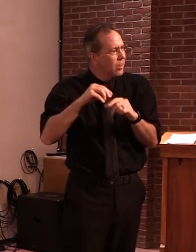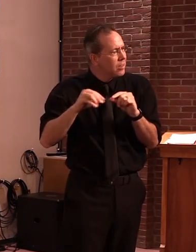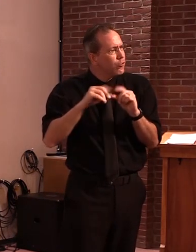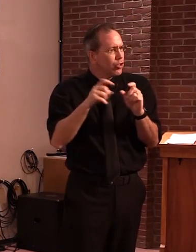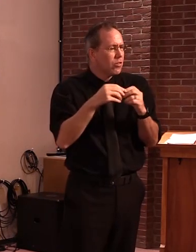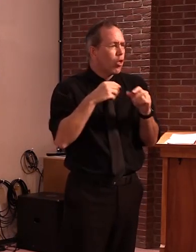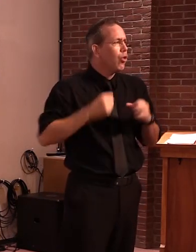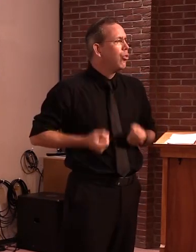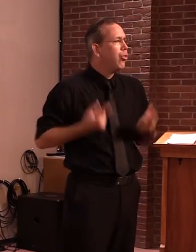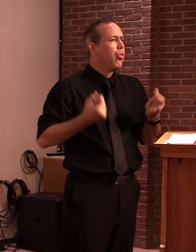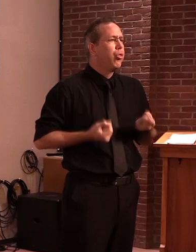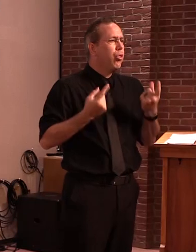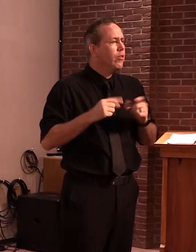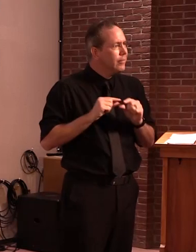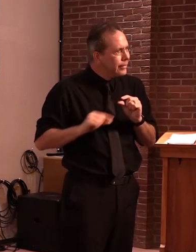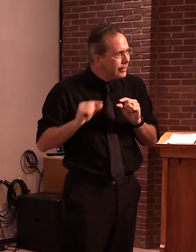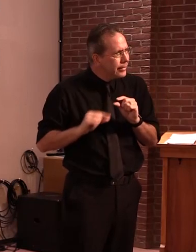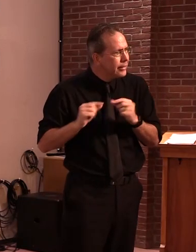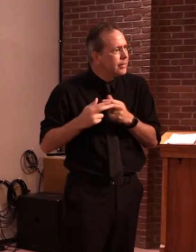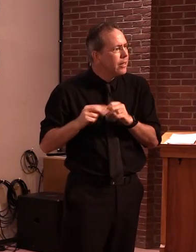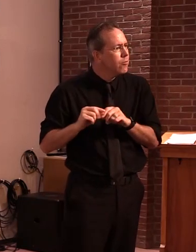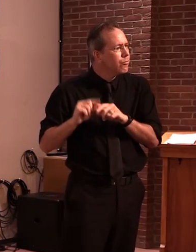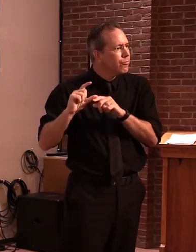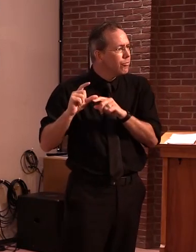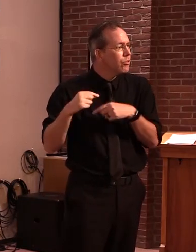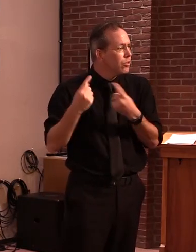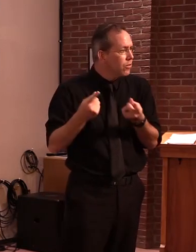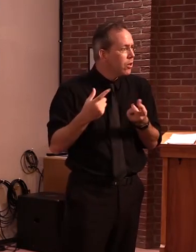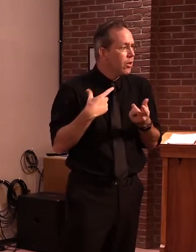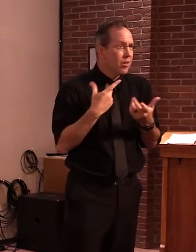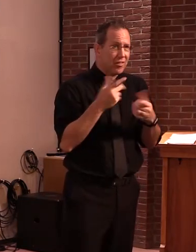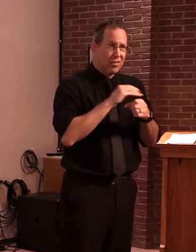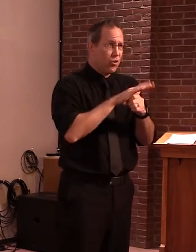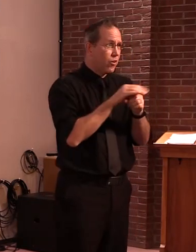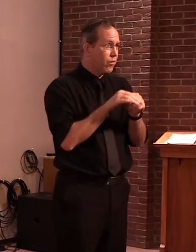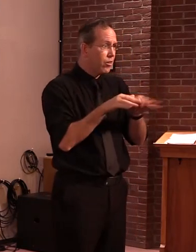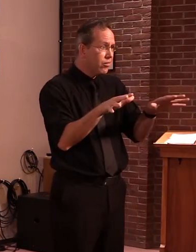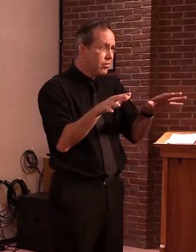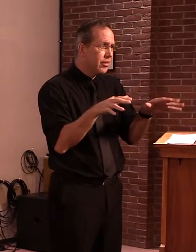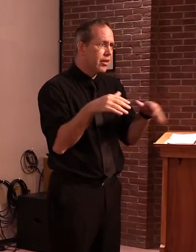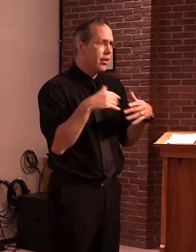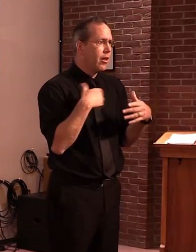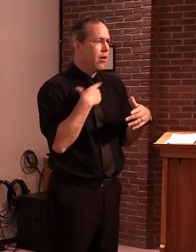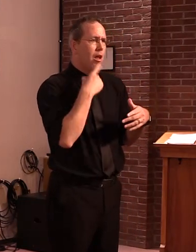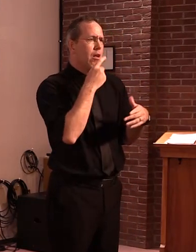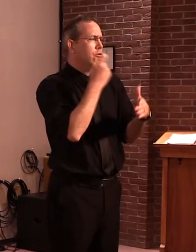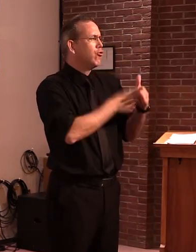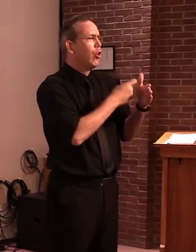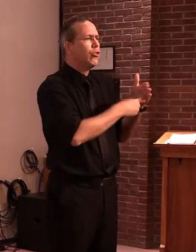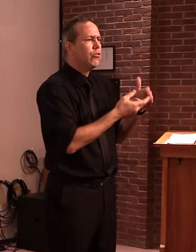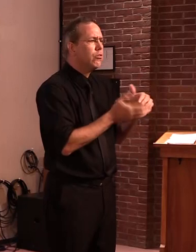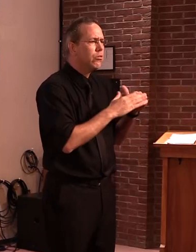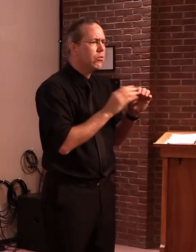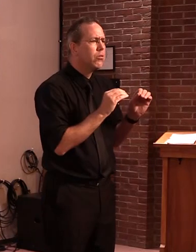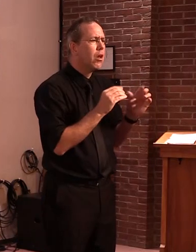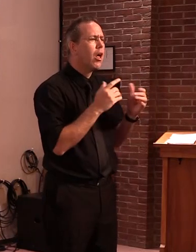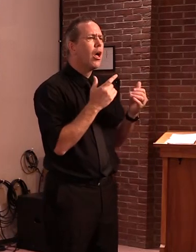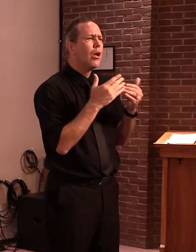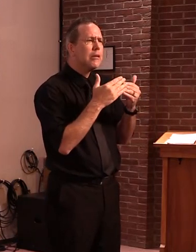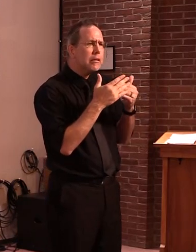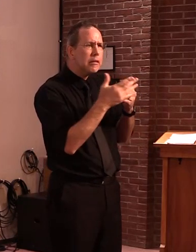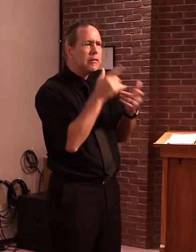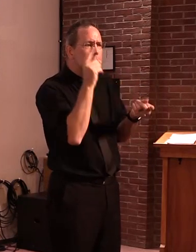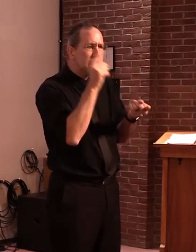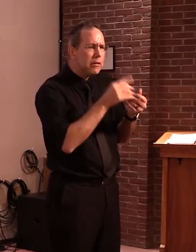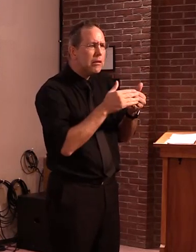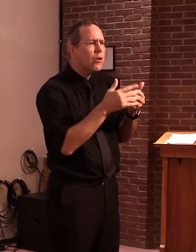these during the pandemic, and we are starting to impose these sort of